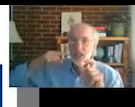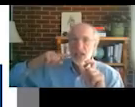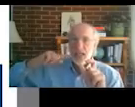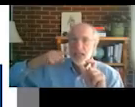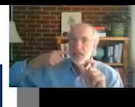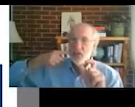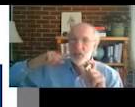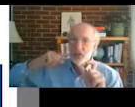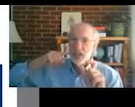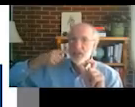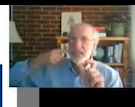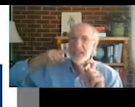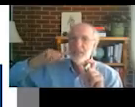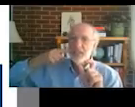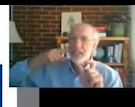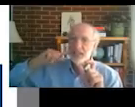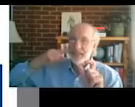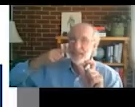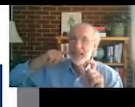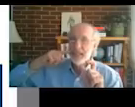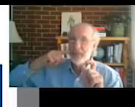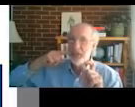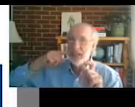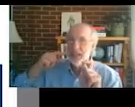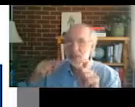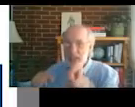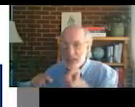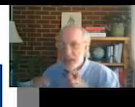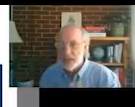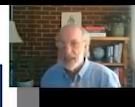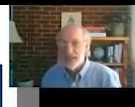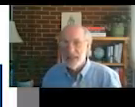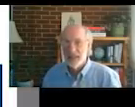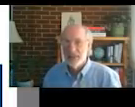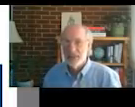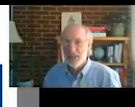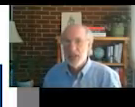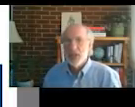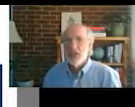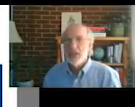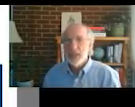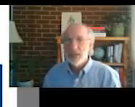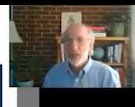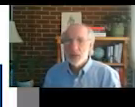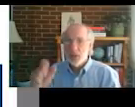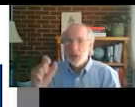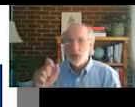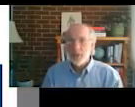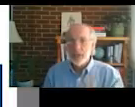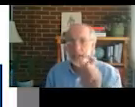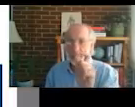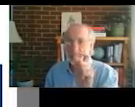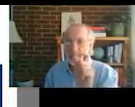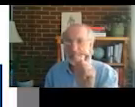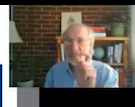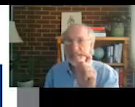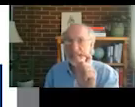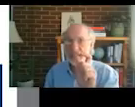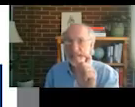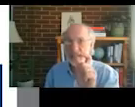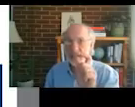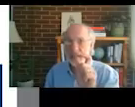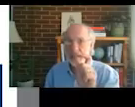candy, and so the child then imitates the sign for candy, and we give a little candy. Then we hold up another piece